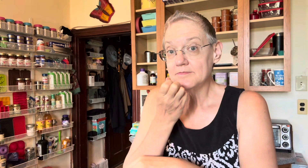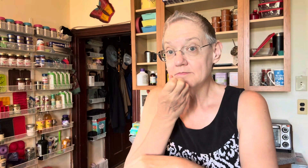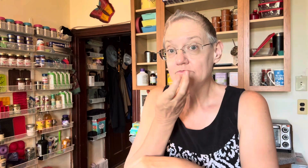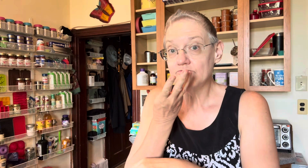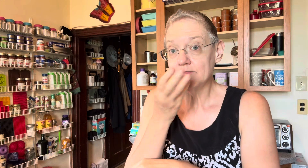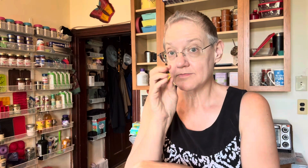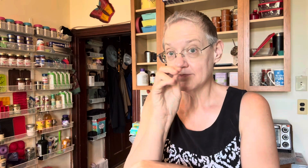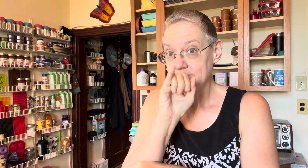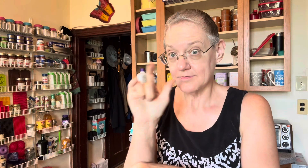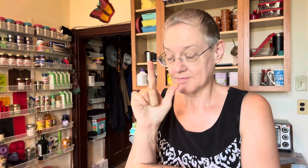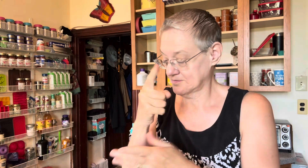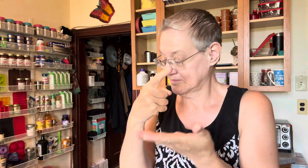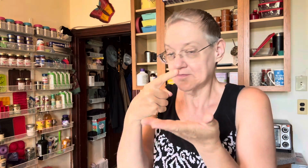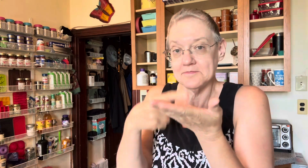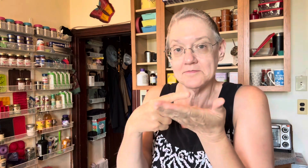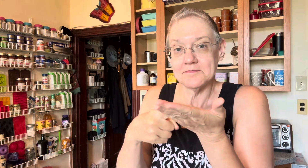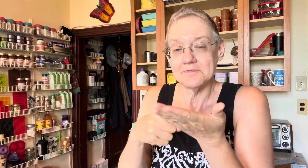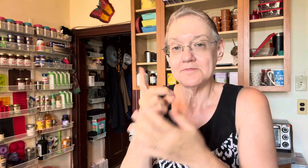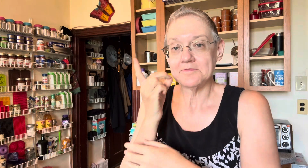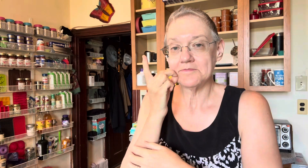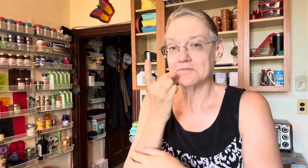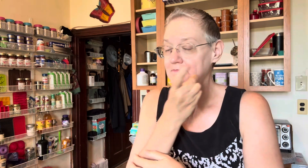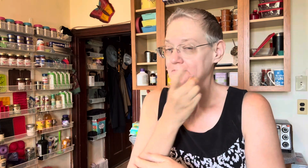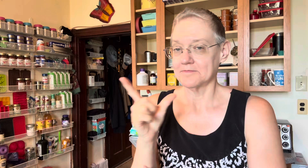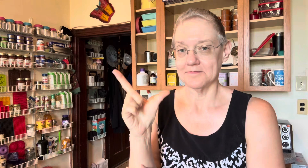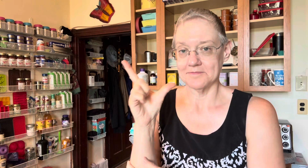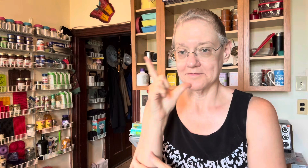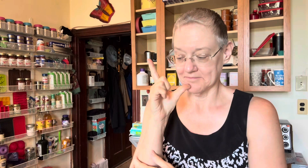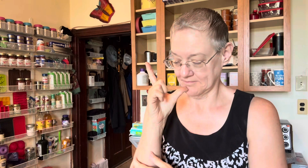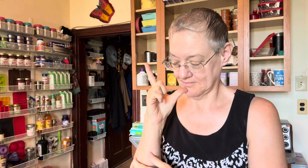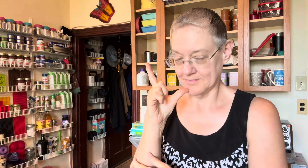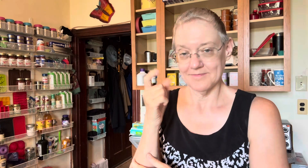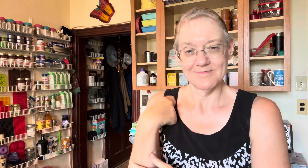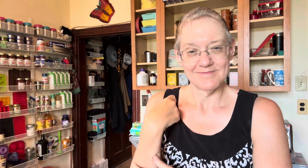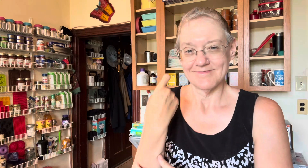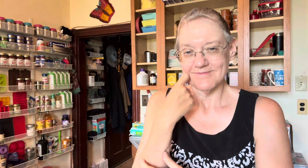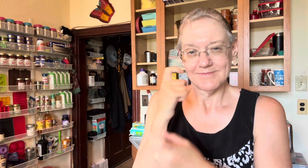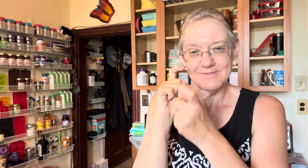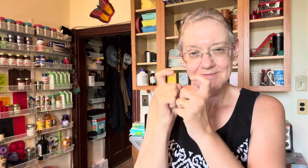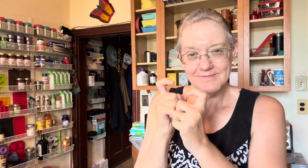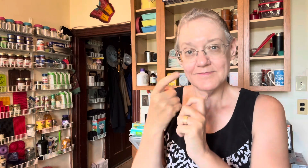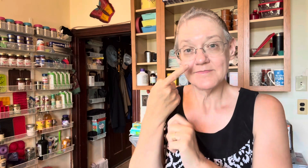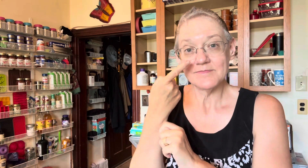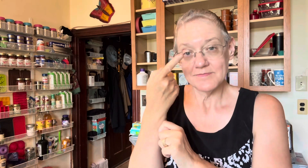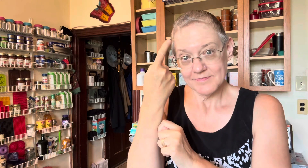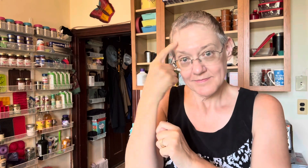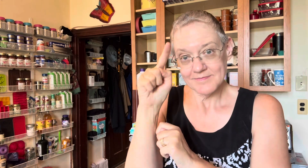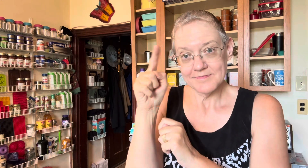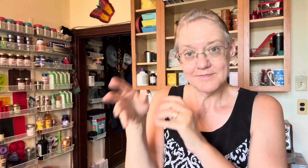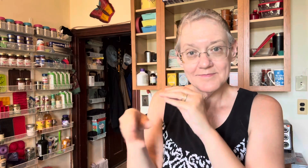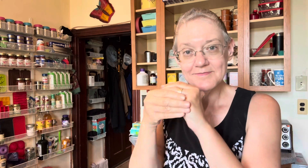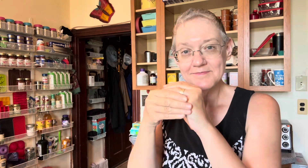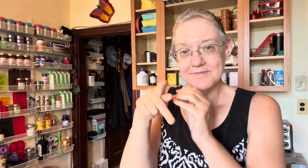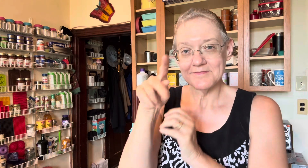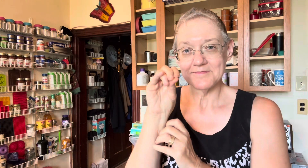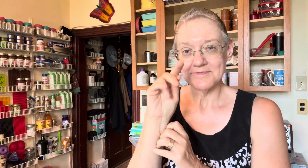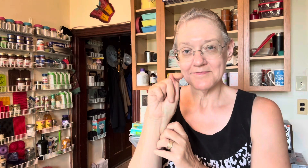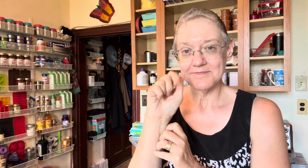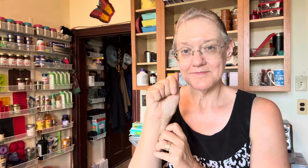Before I warm up the oil for Dale's lunch, let's discuss what he's having for lunch. I've recently had to tweak things because I've had to increase